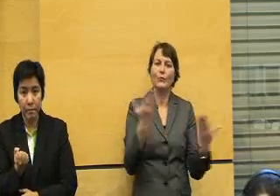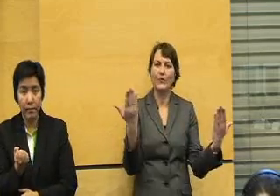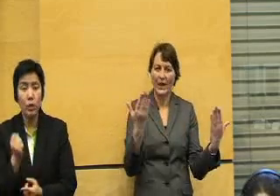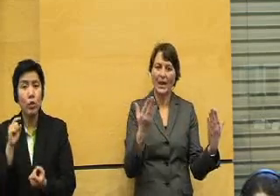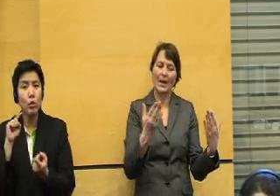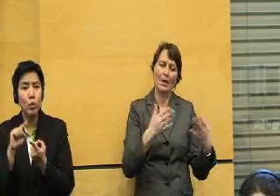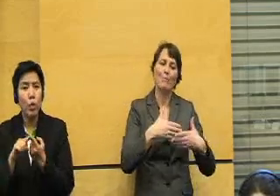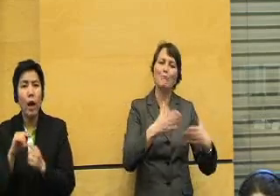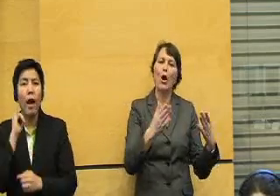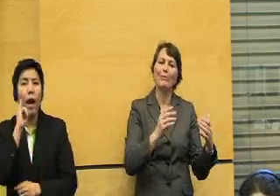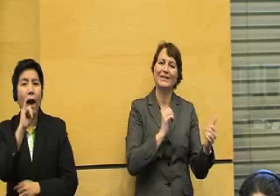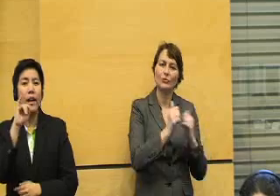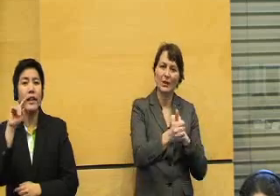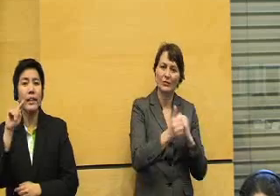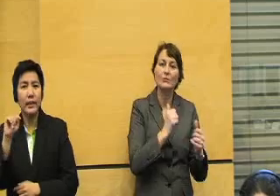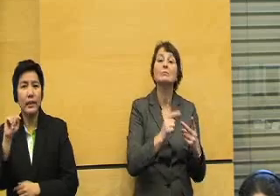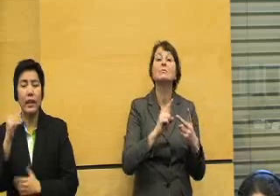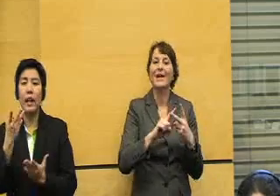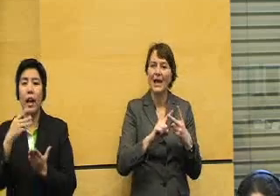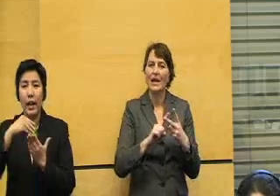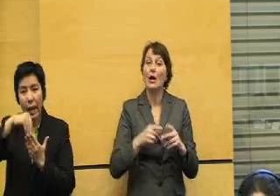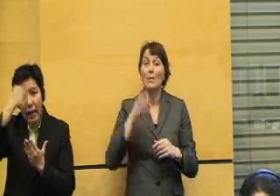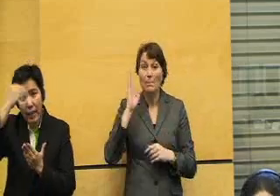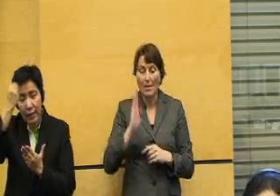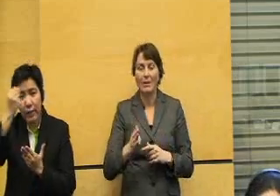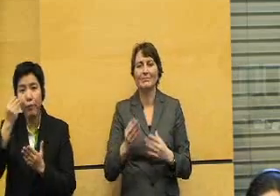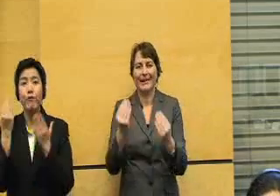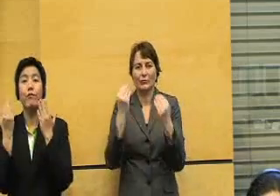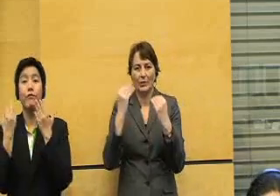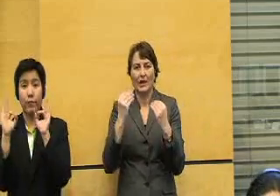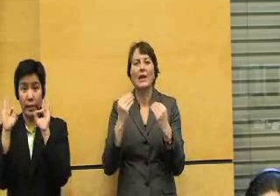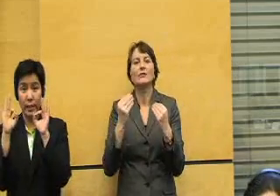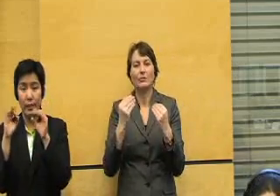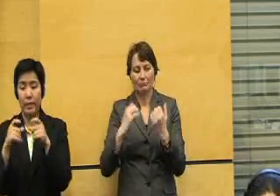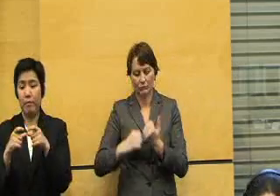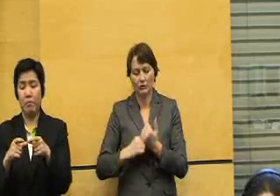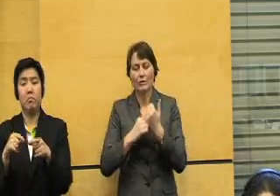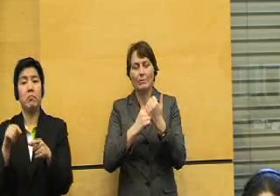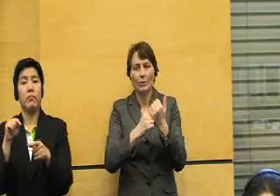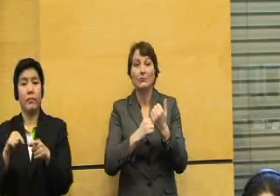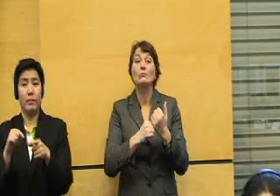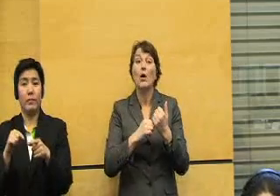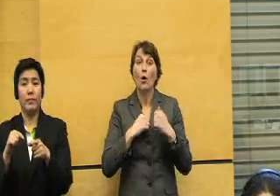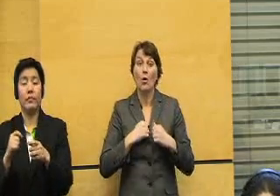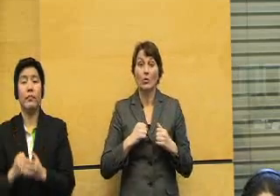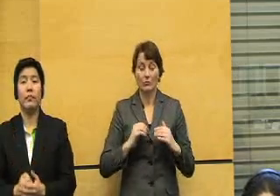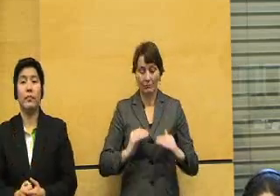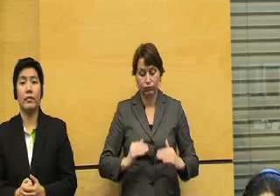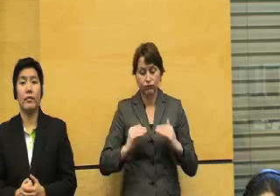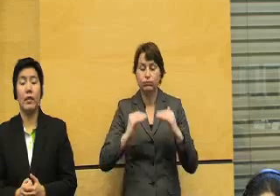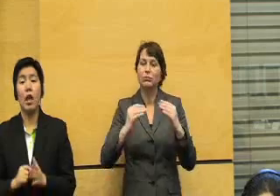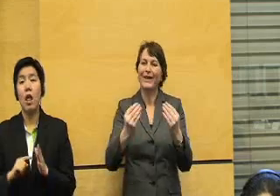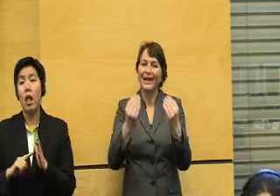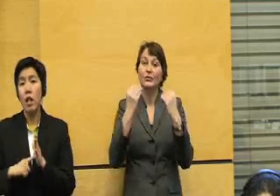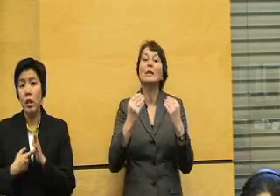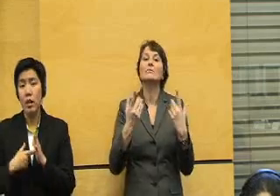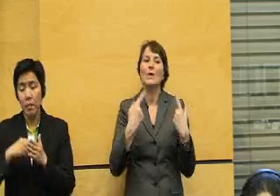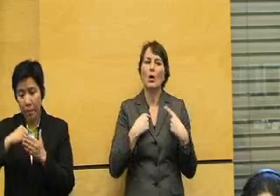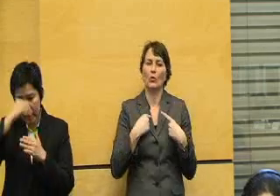compulsory education with financial support for tertiary education, and interest-free